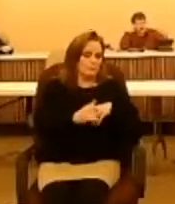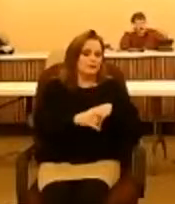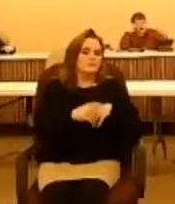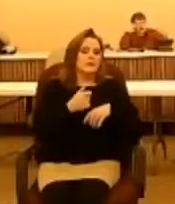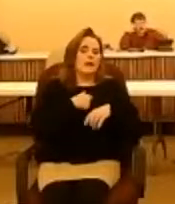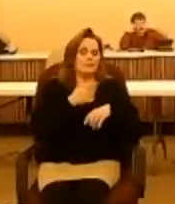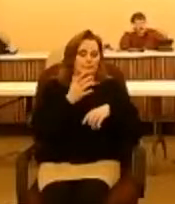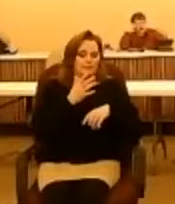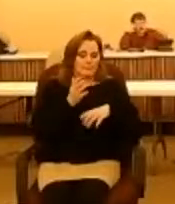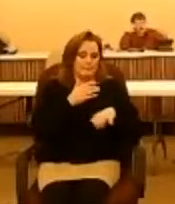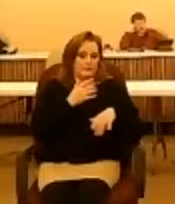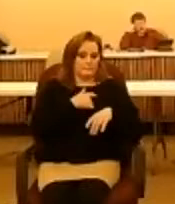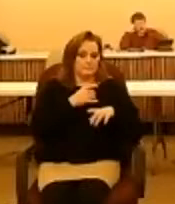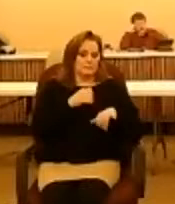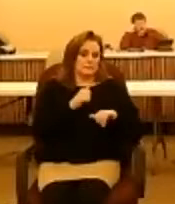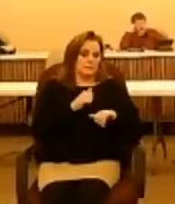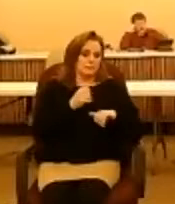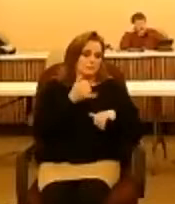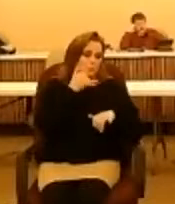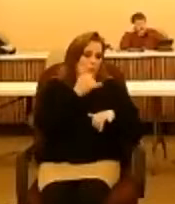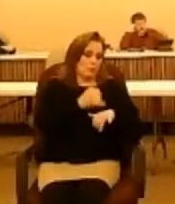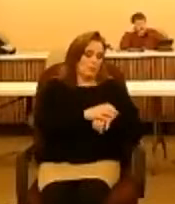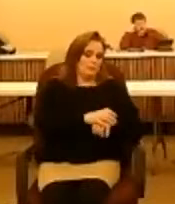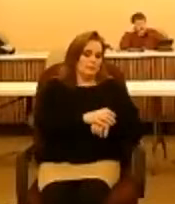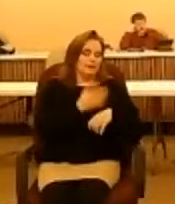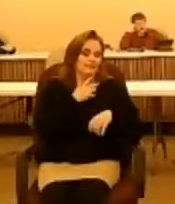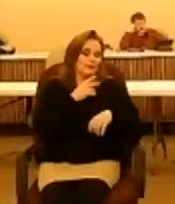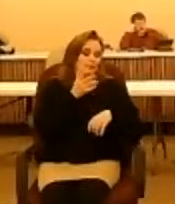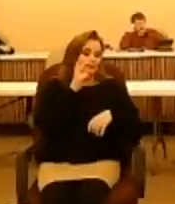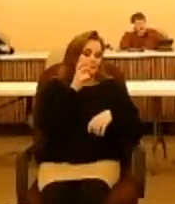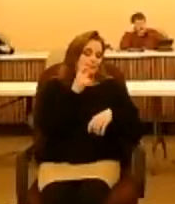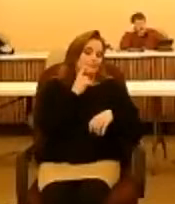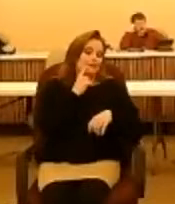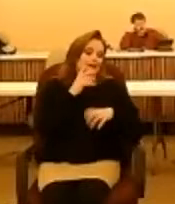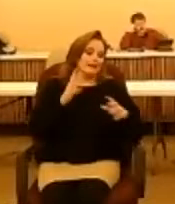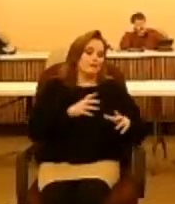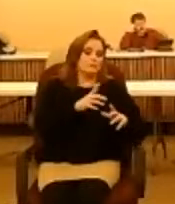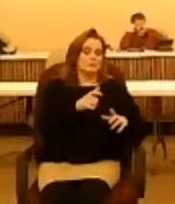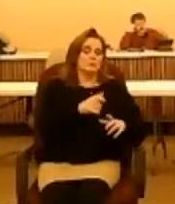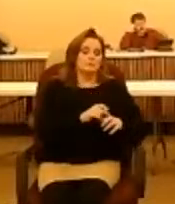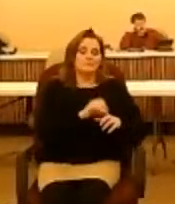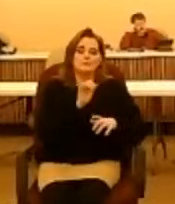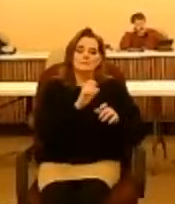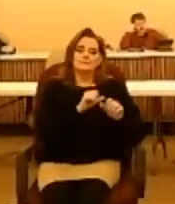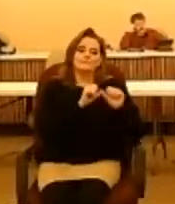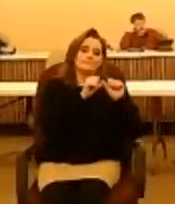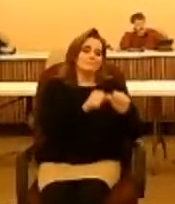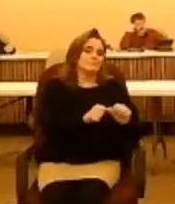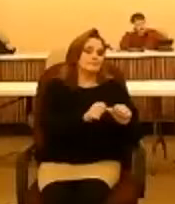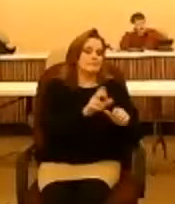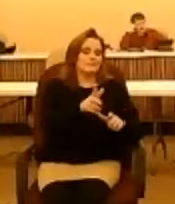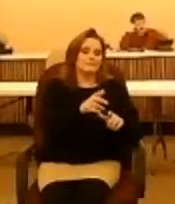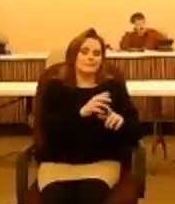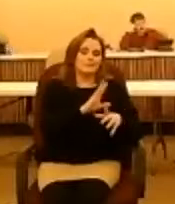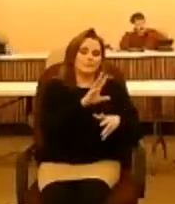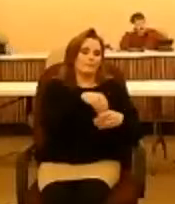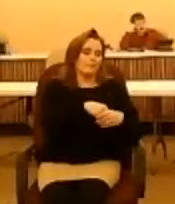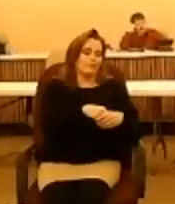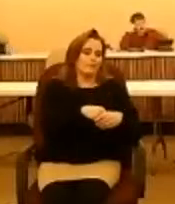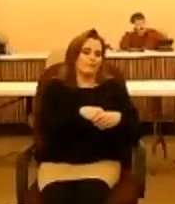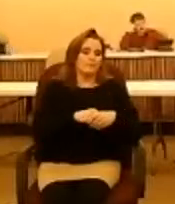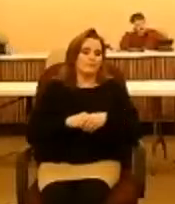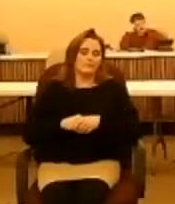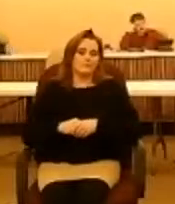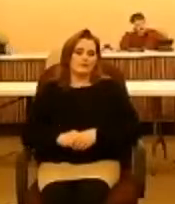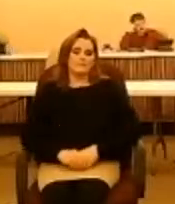them, but if you're listening to it now, they encourage you to stay involved. They note that there,